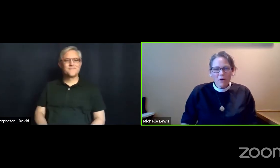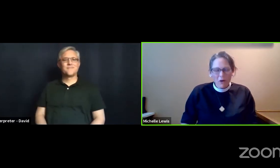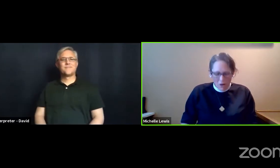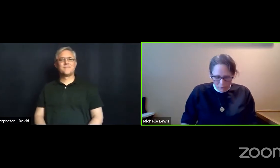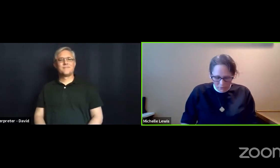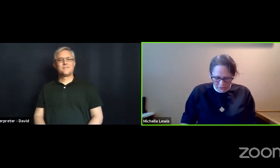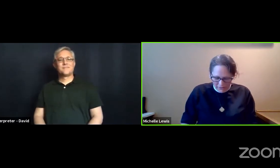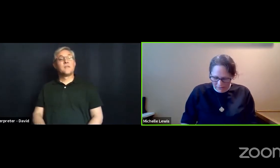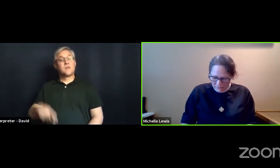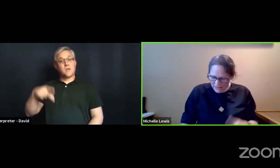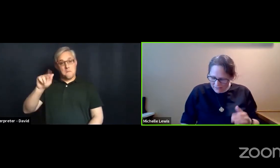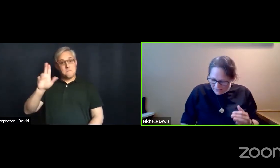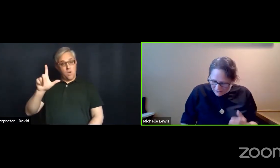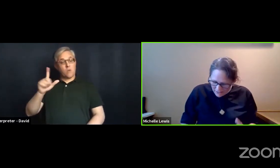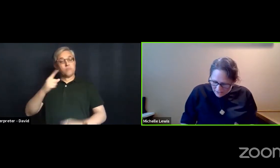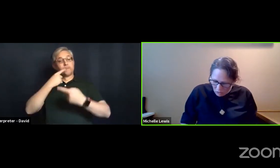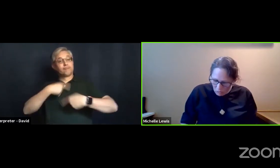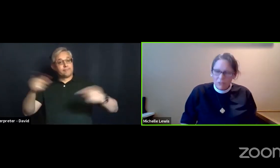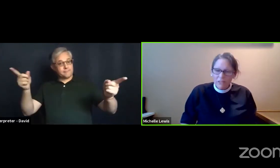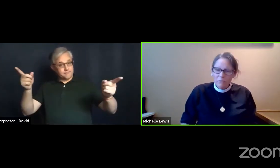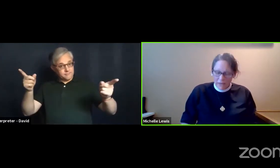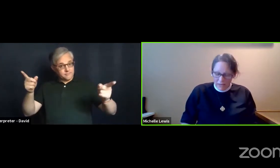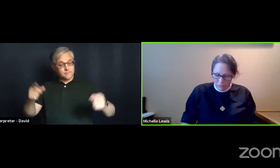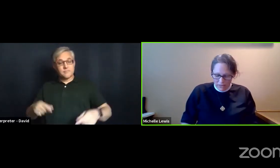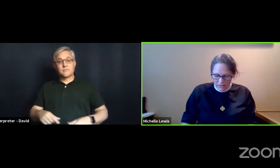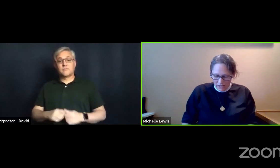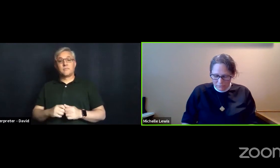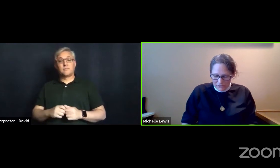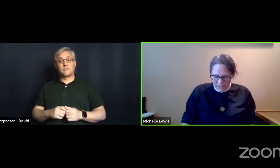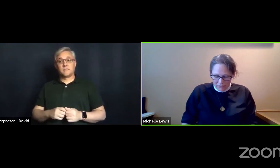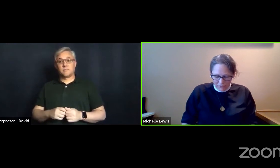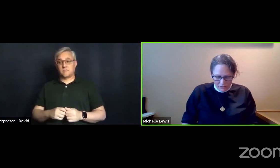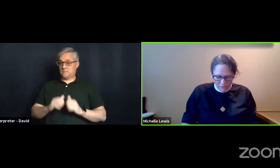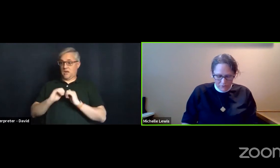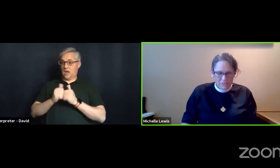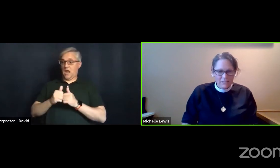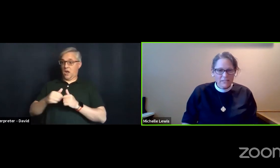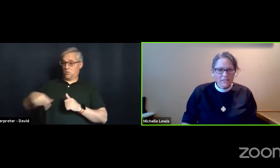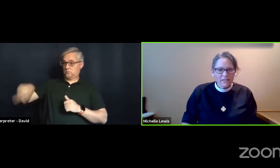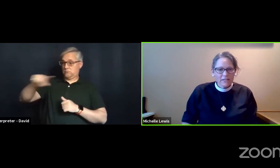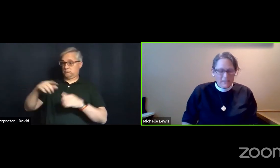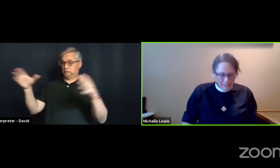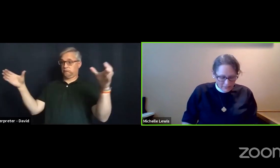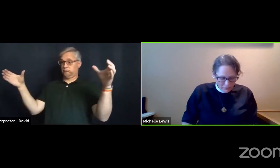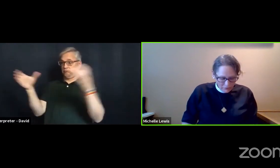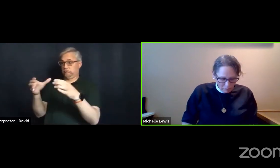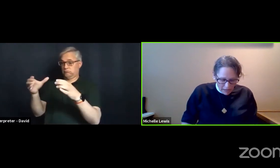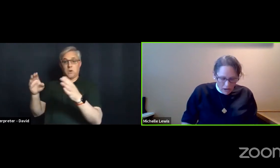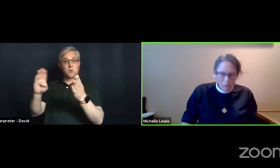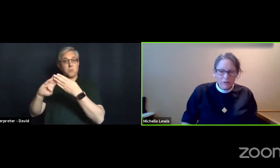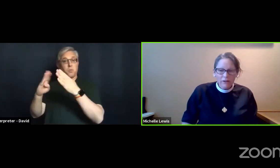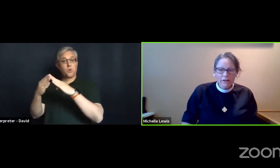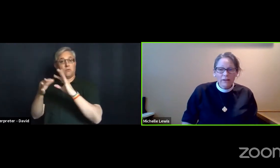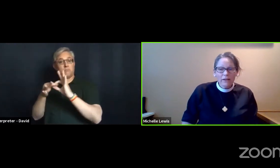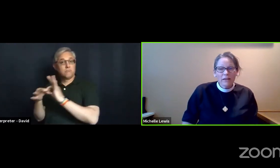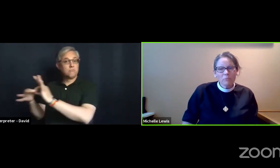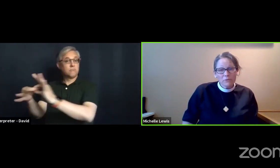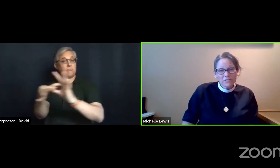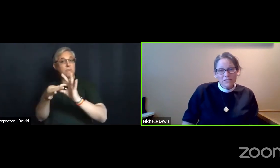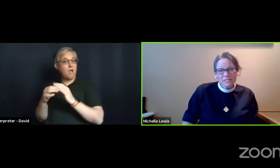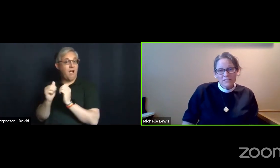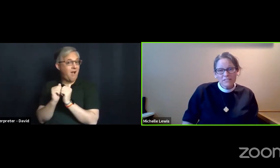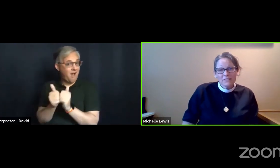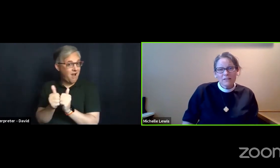Because Paul proclaims that the only way we can come together in community is through the power